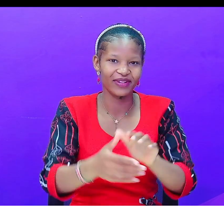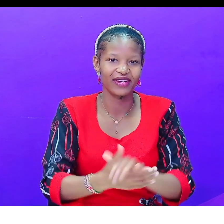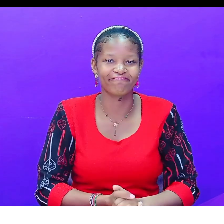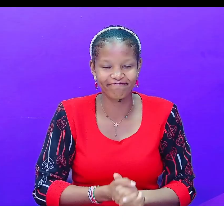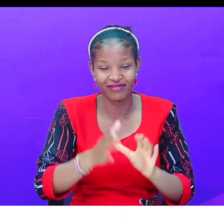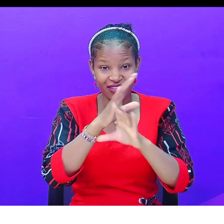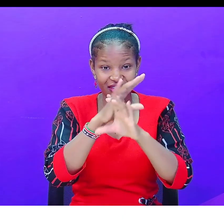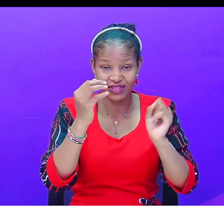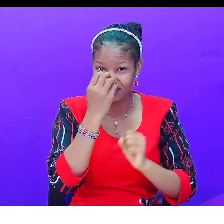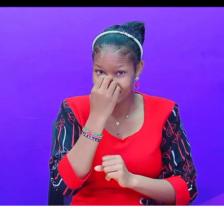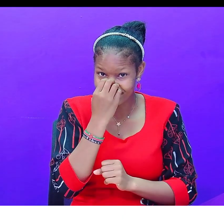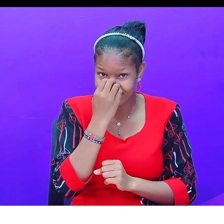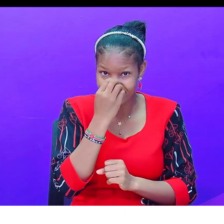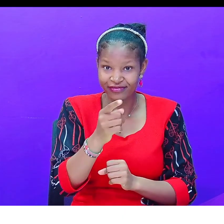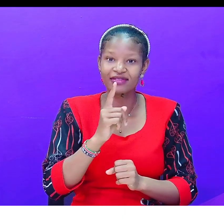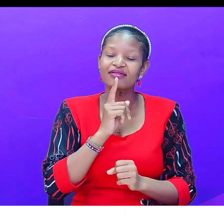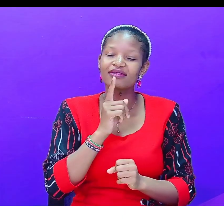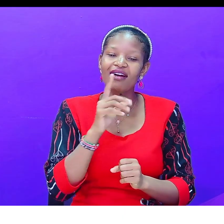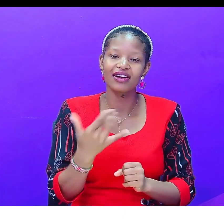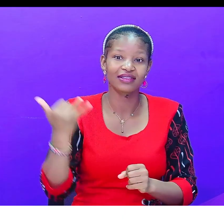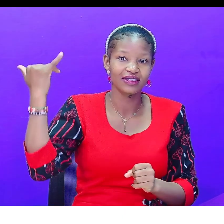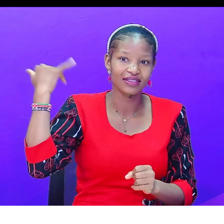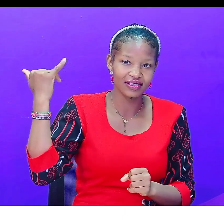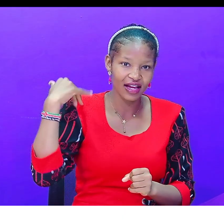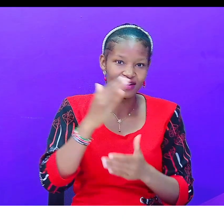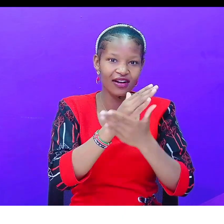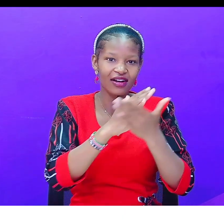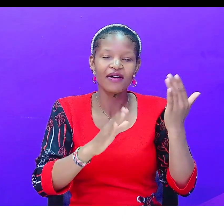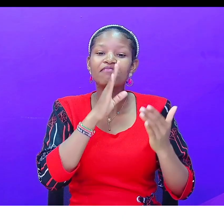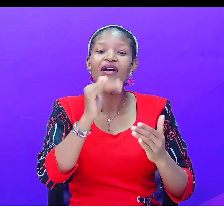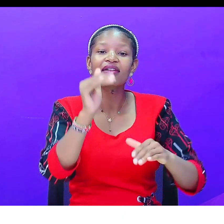doing the voicing, Tobias Omondi. On to our first item.